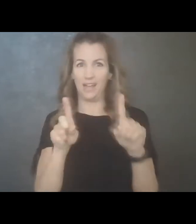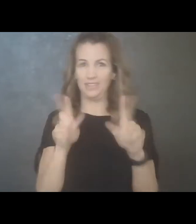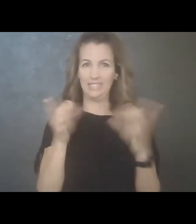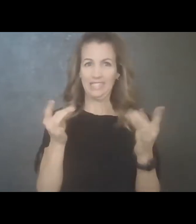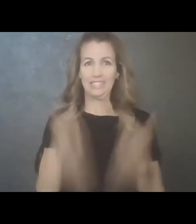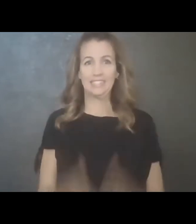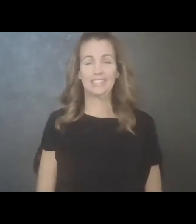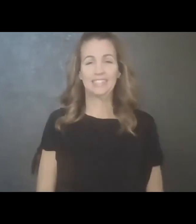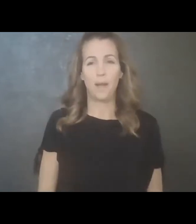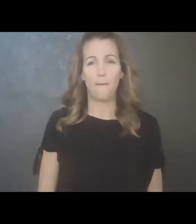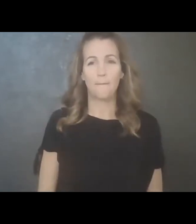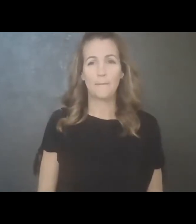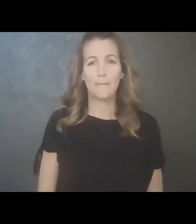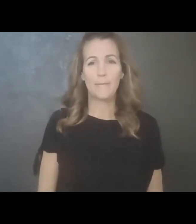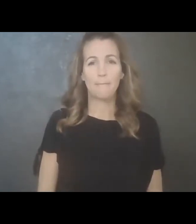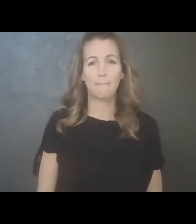but finicky.